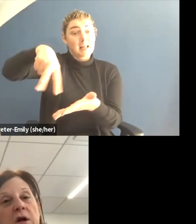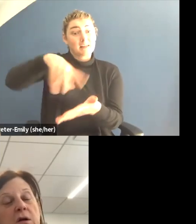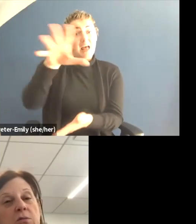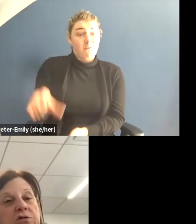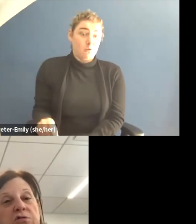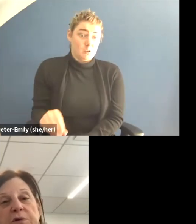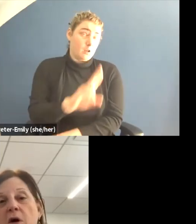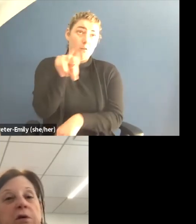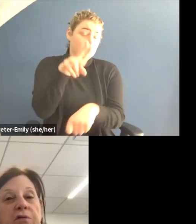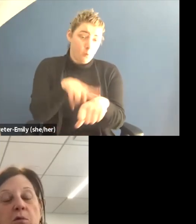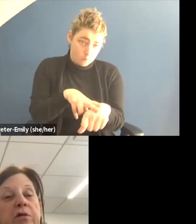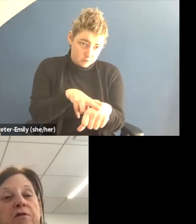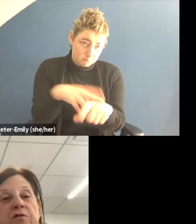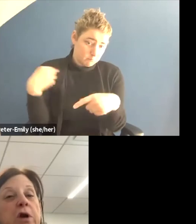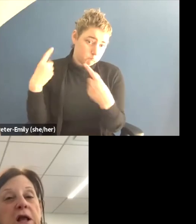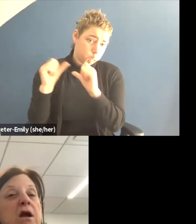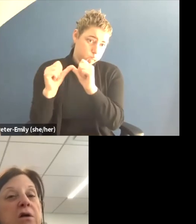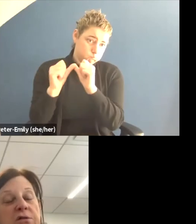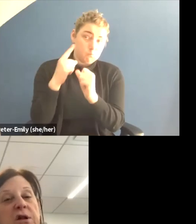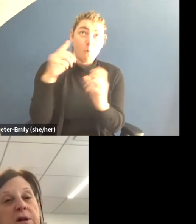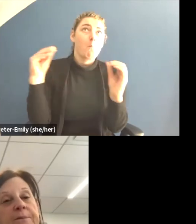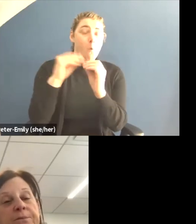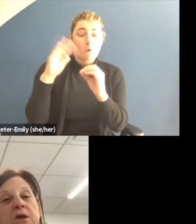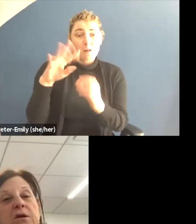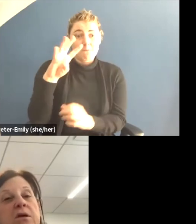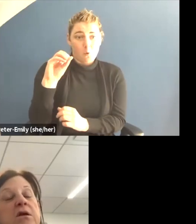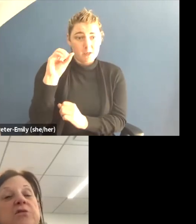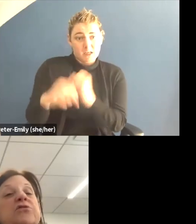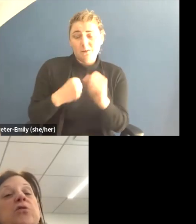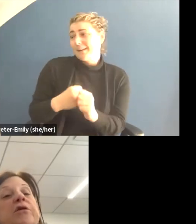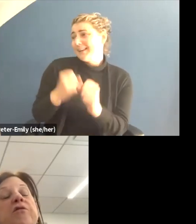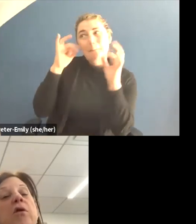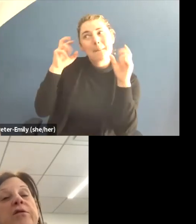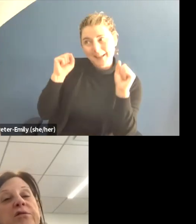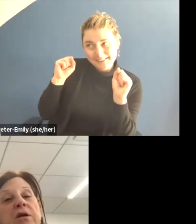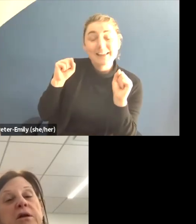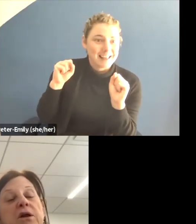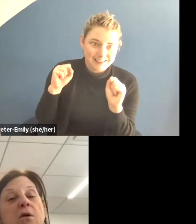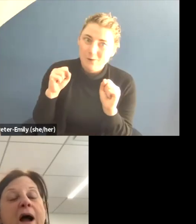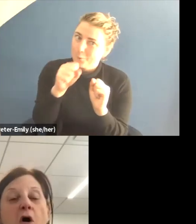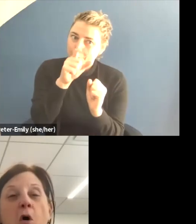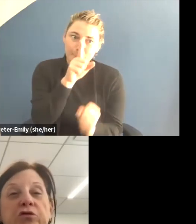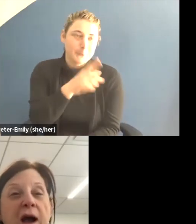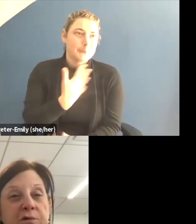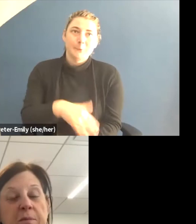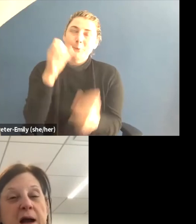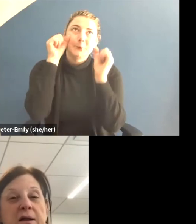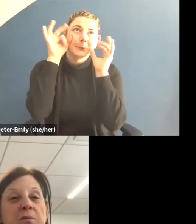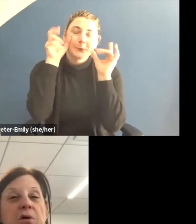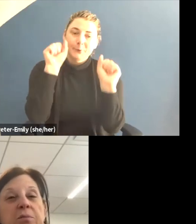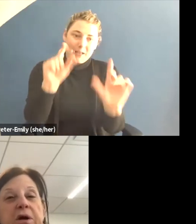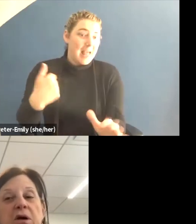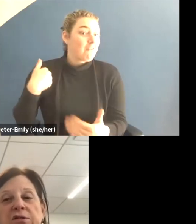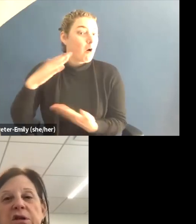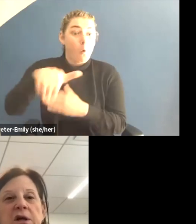course, which has been going for more than 40 years. Amazing. It's a tour de force. You know, I have a whole chapter about it in